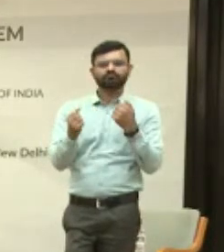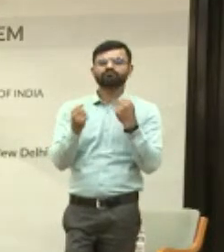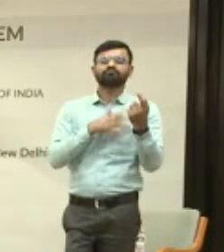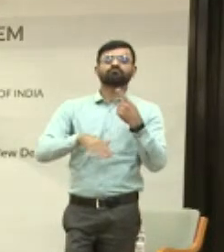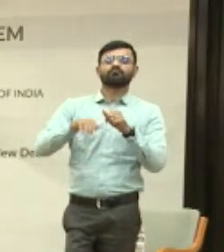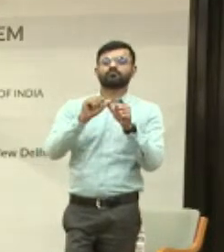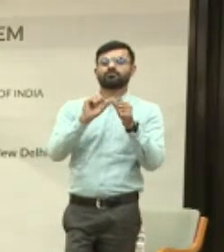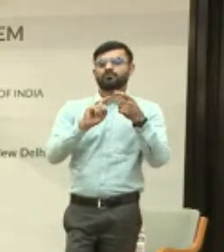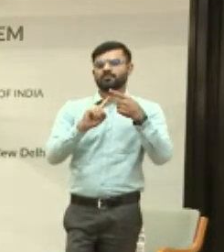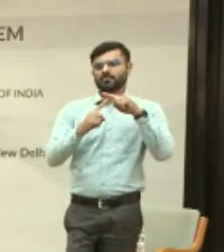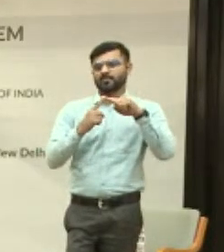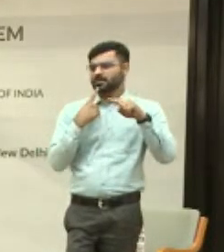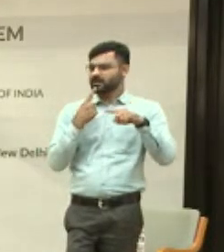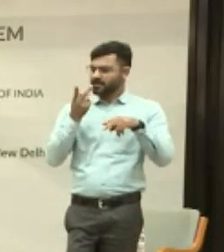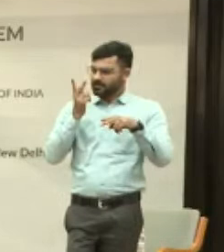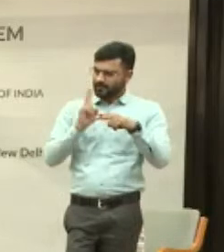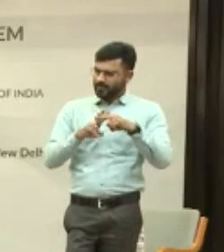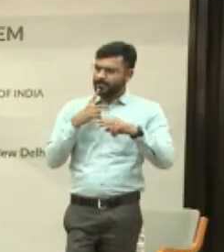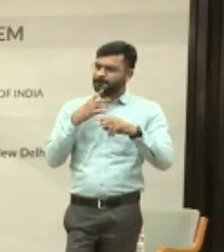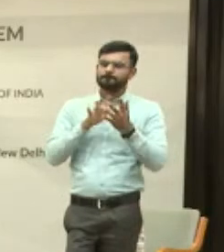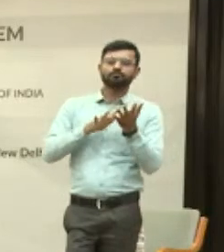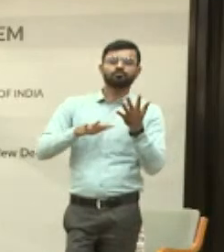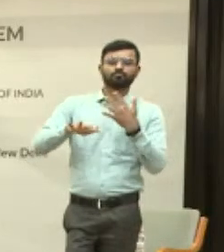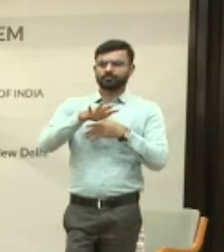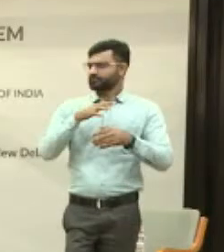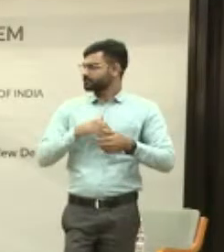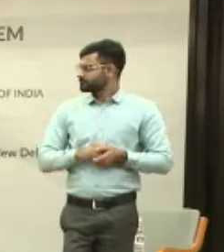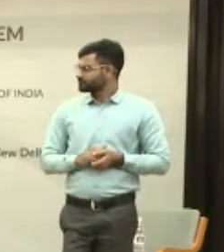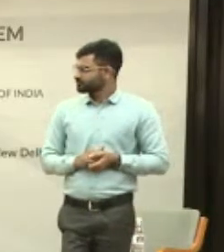acts, particularly in such areas.